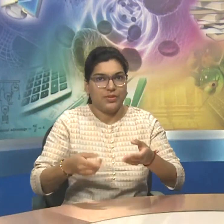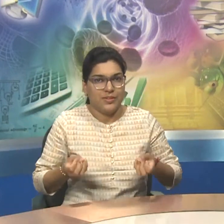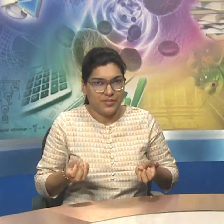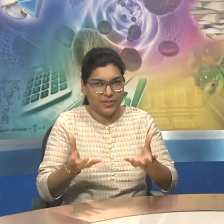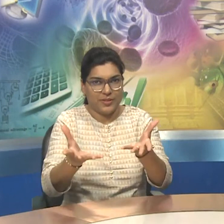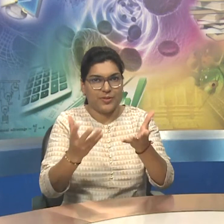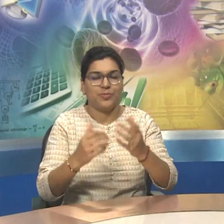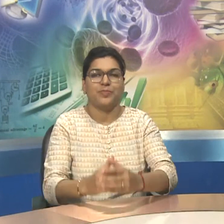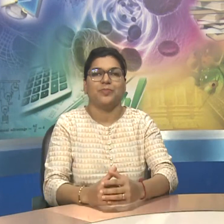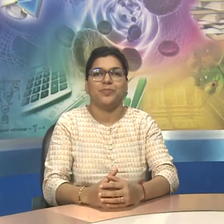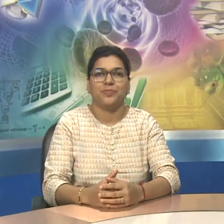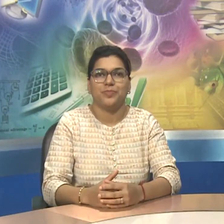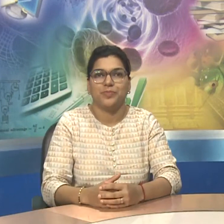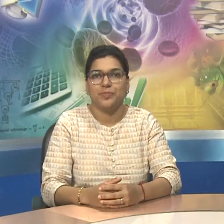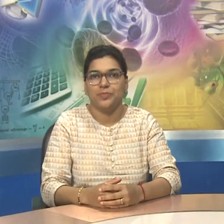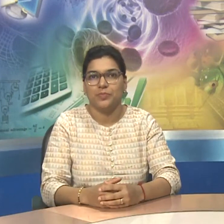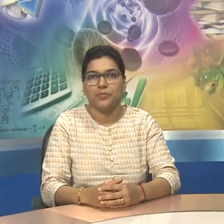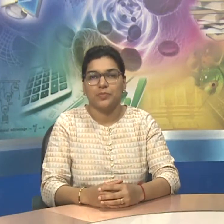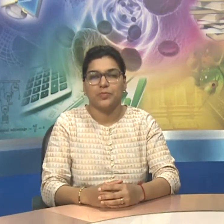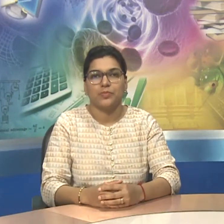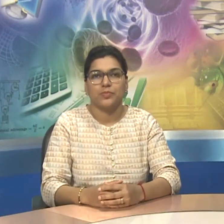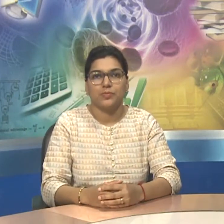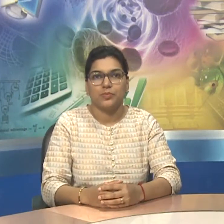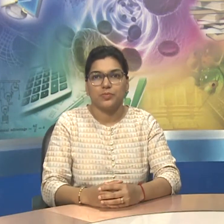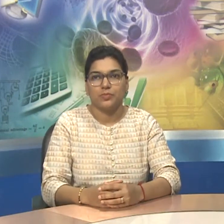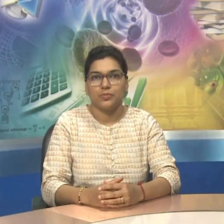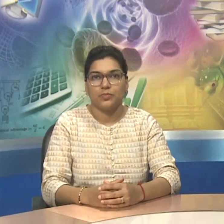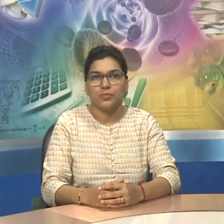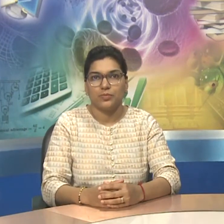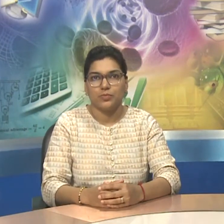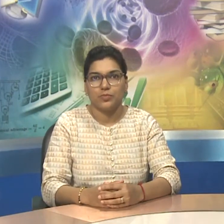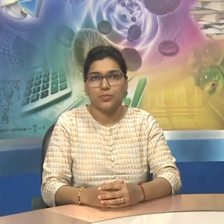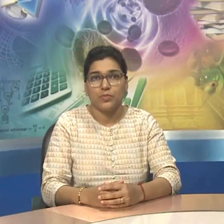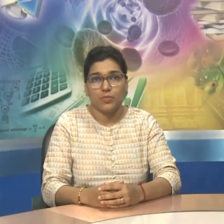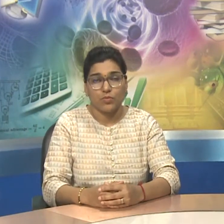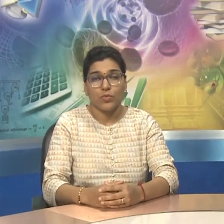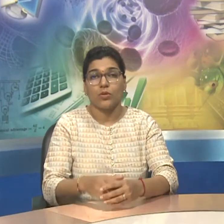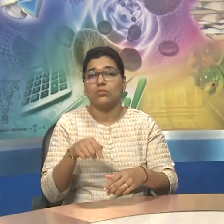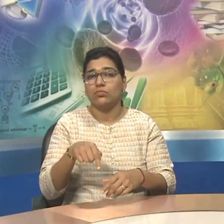the explanation of political science in detail.